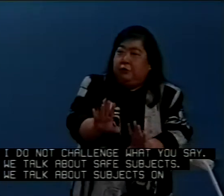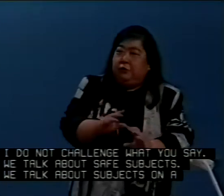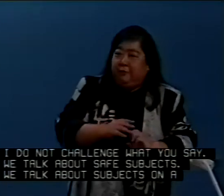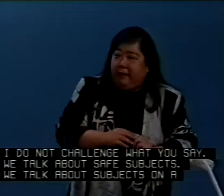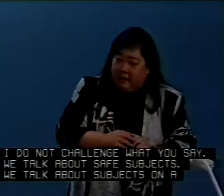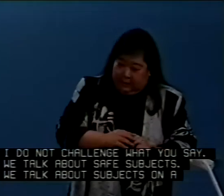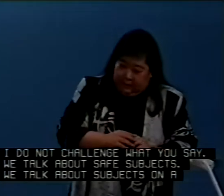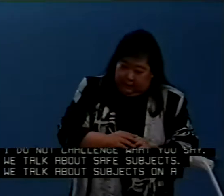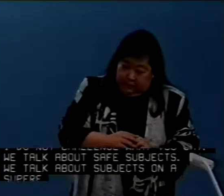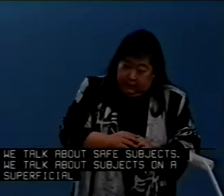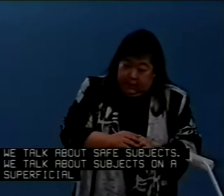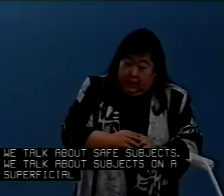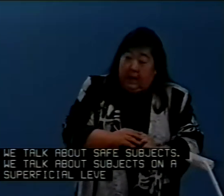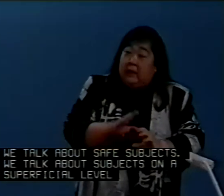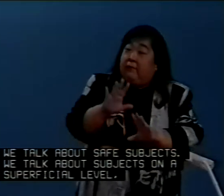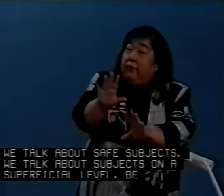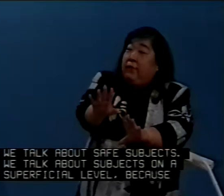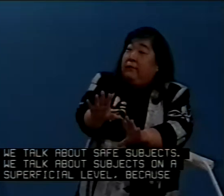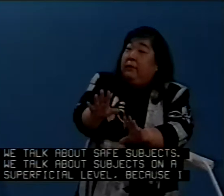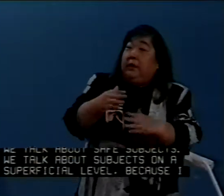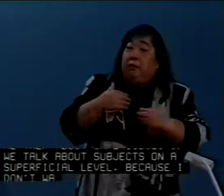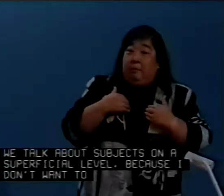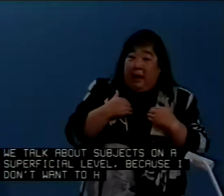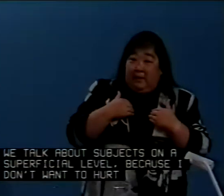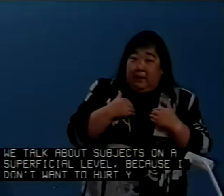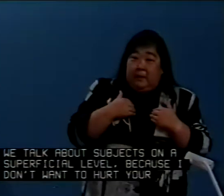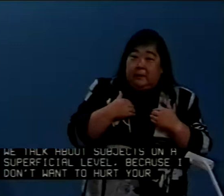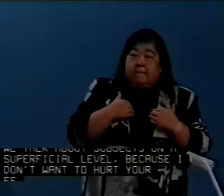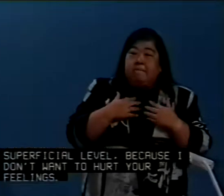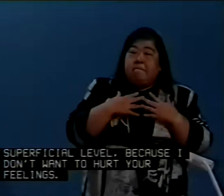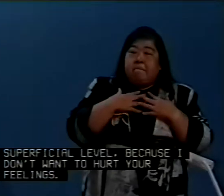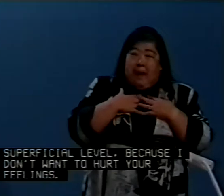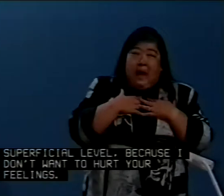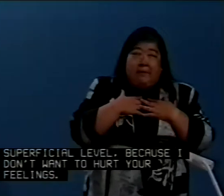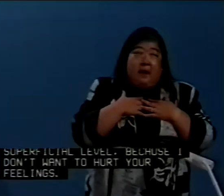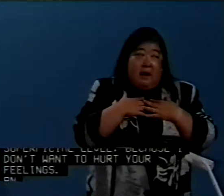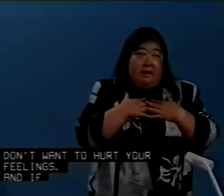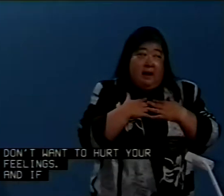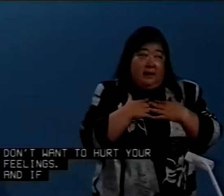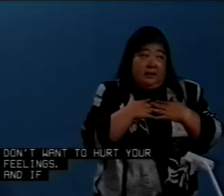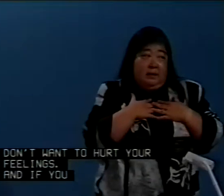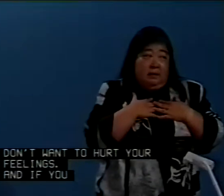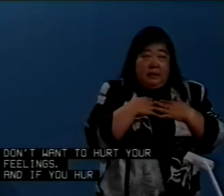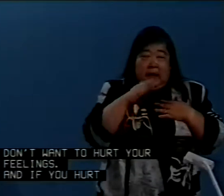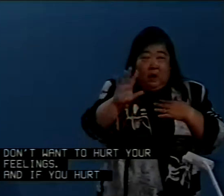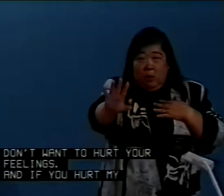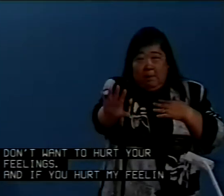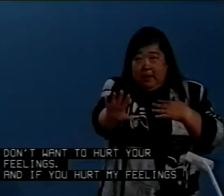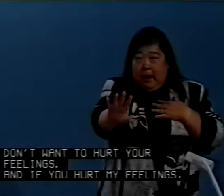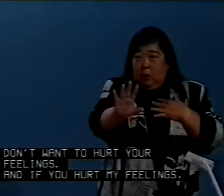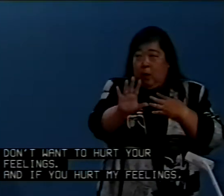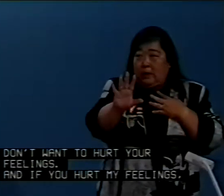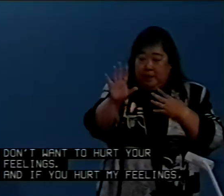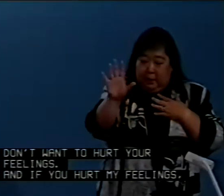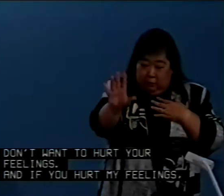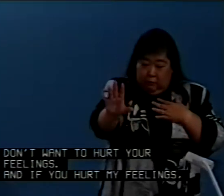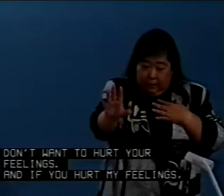your feelings. And if you inadvertently hurt my feelings, I have to hide that, because I don't want to make you feel